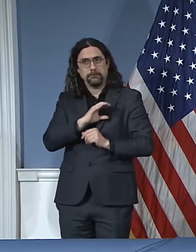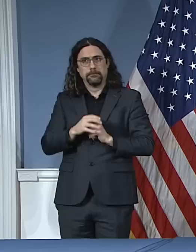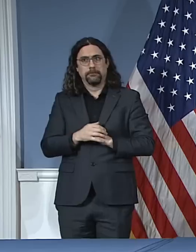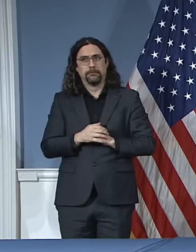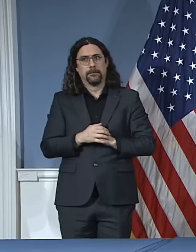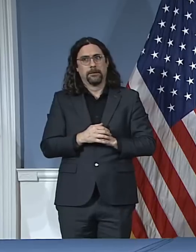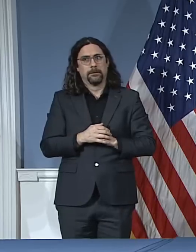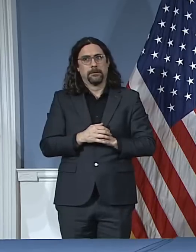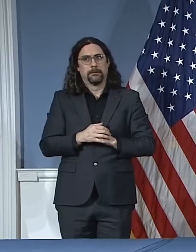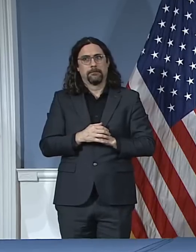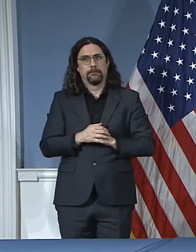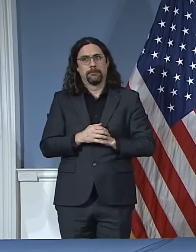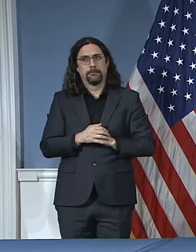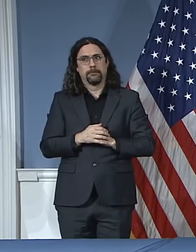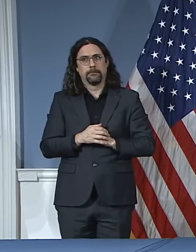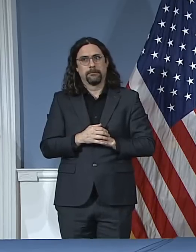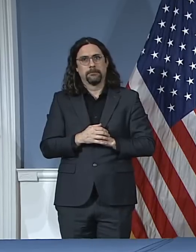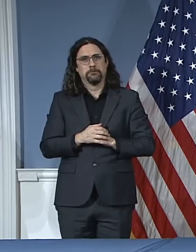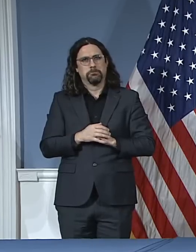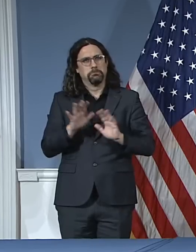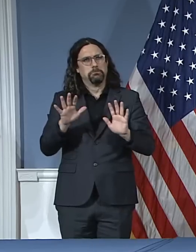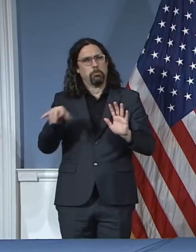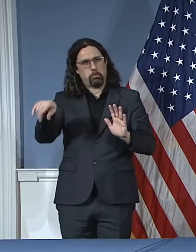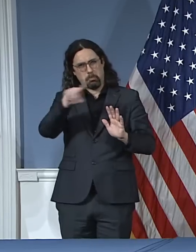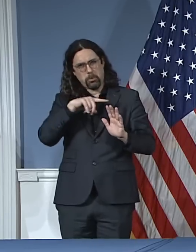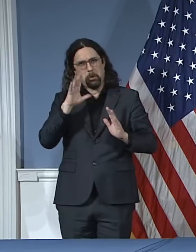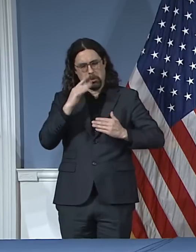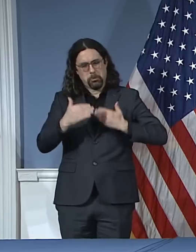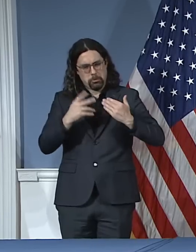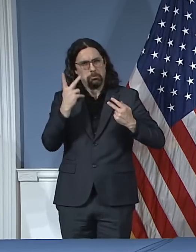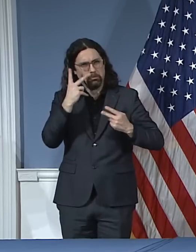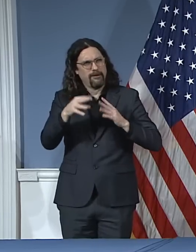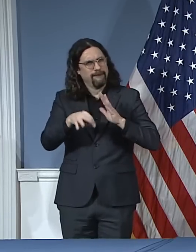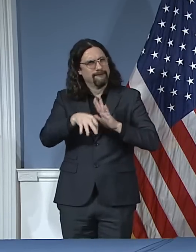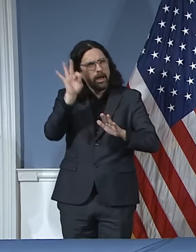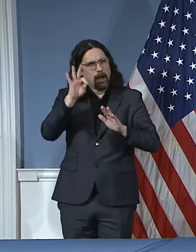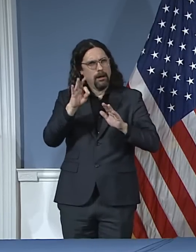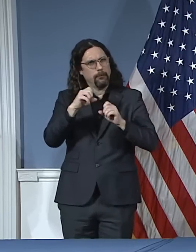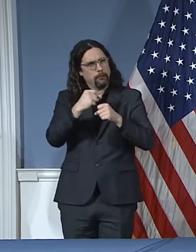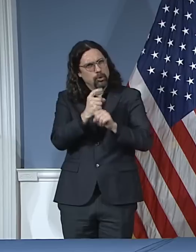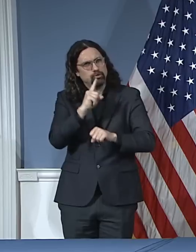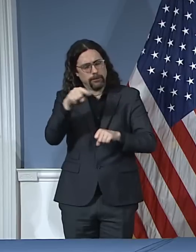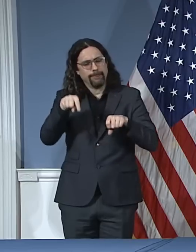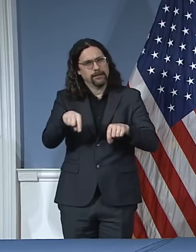work. Okay. Very quickly. Let me